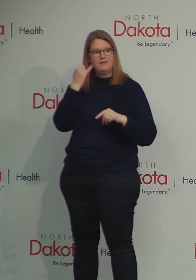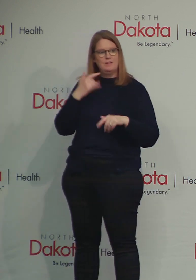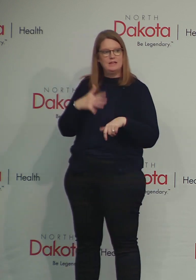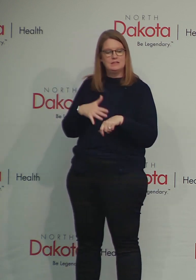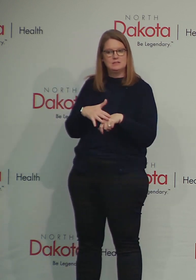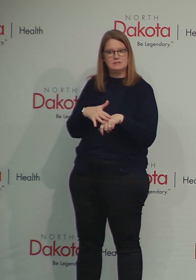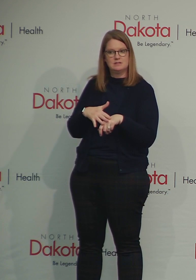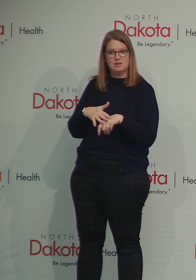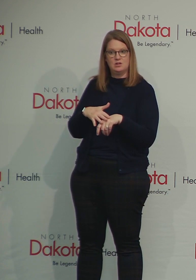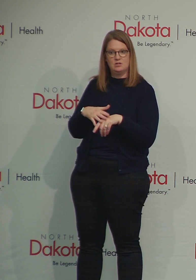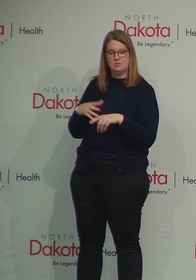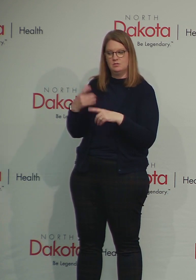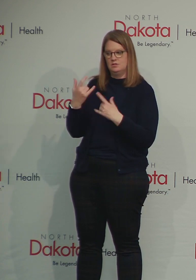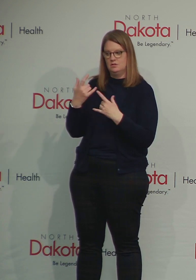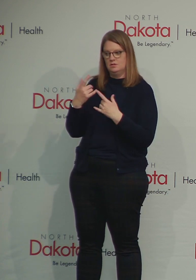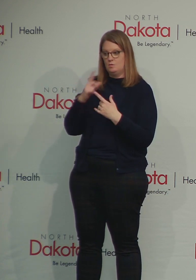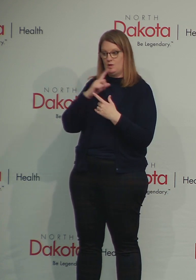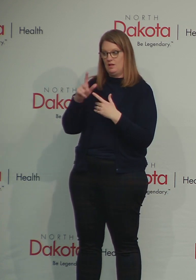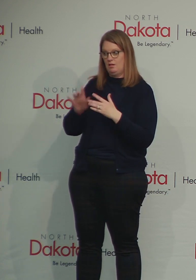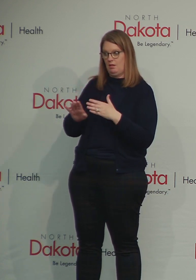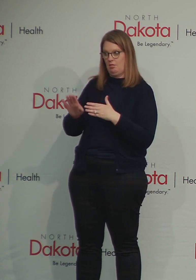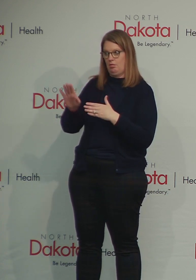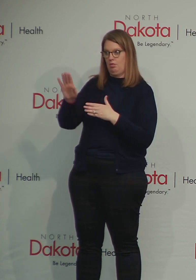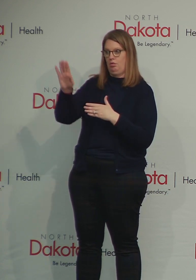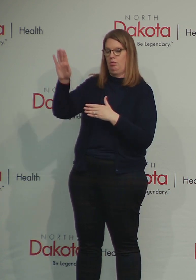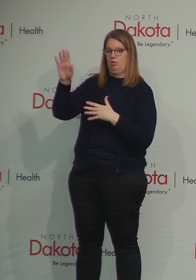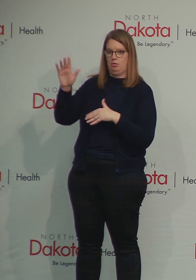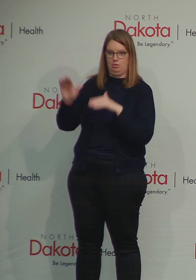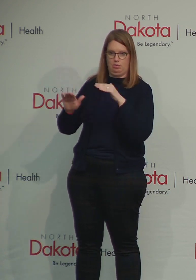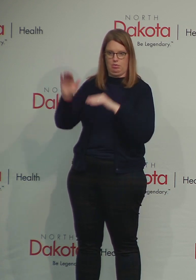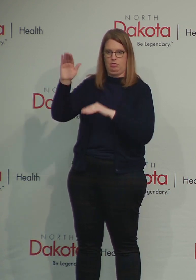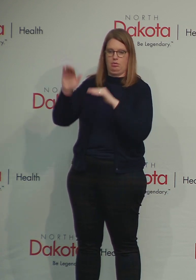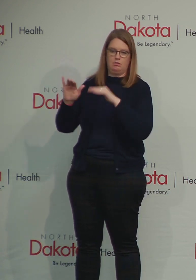for hospitalizations are going up from all non-COVID, we got to